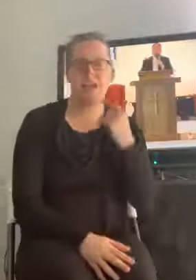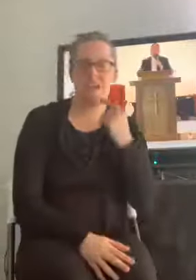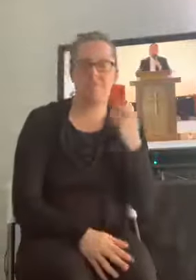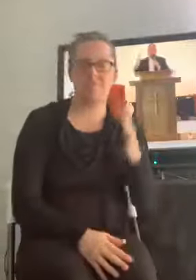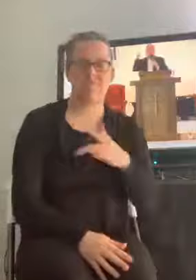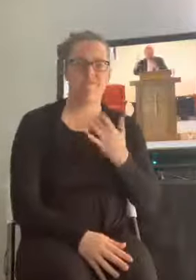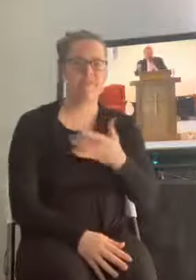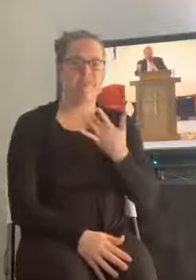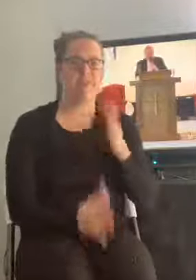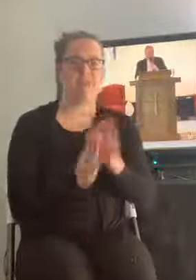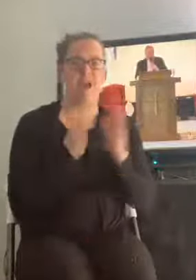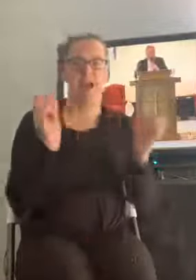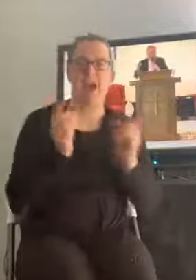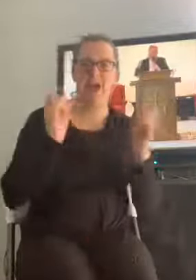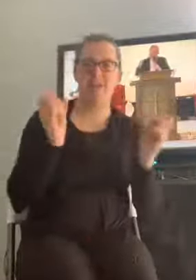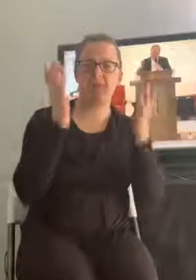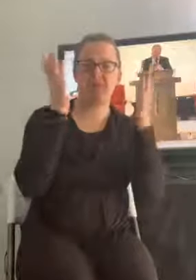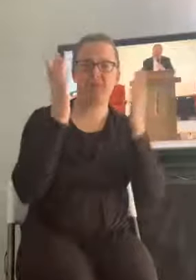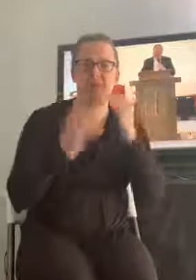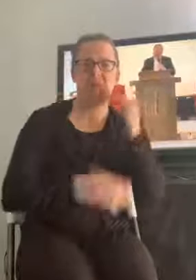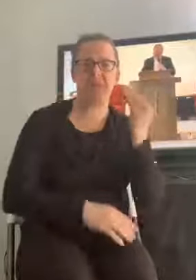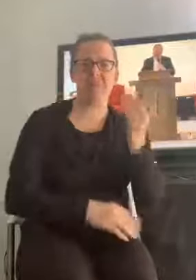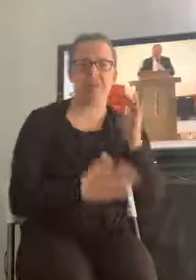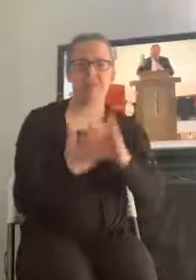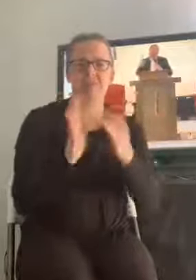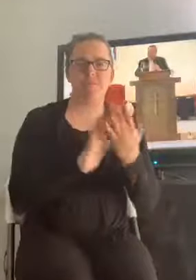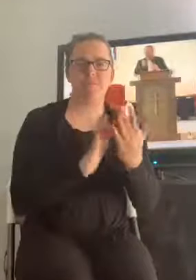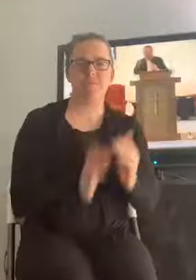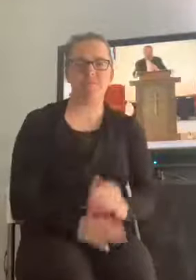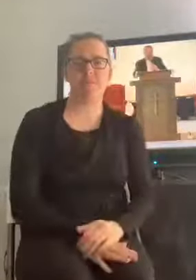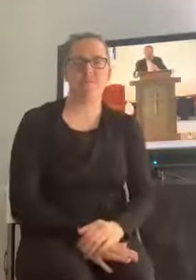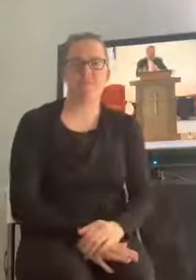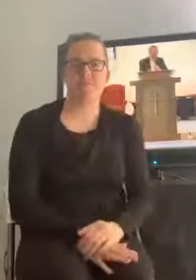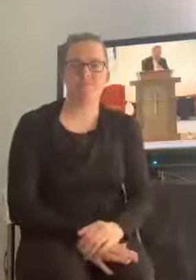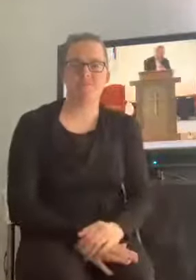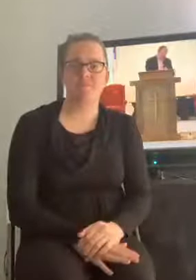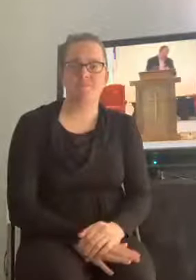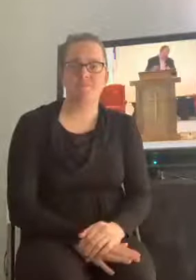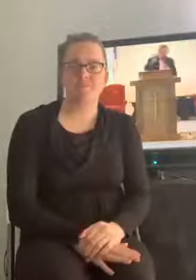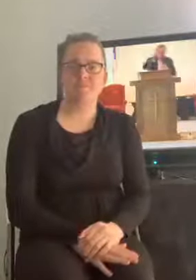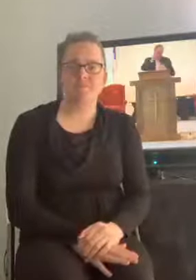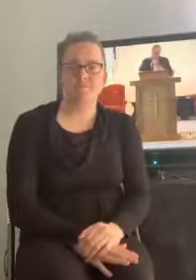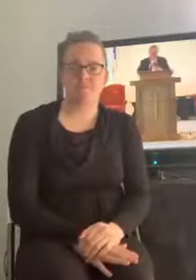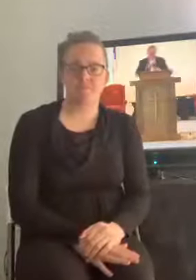Jesus this morning. Thank you, God, for your opportunity. I'm going to call that.